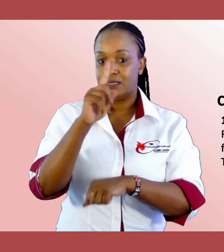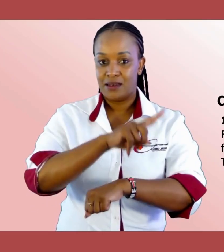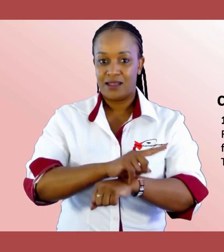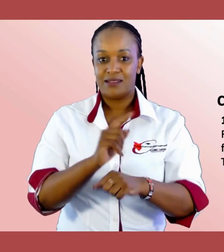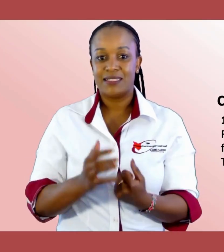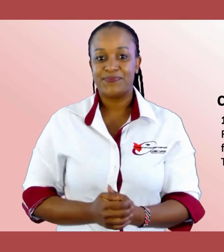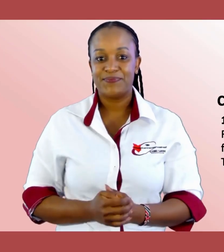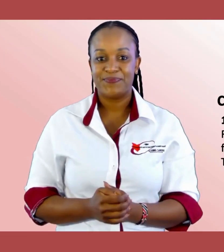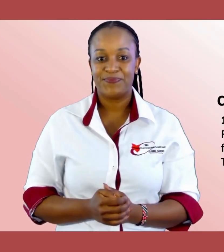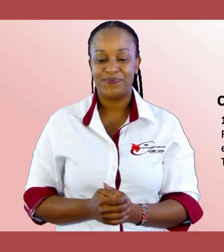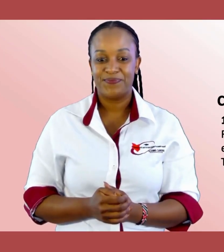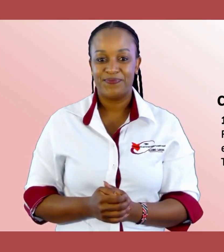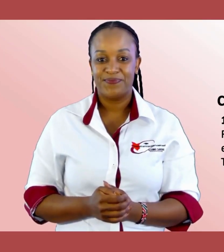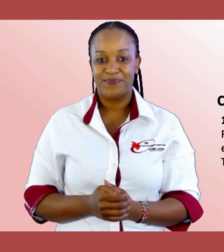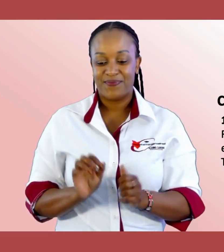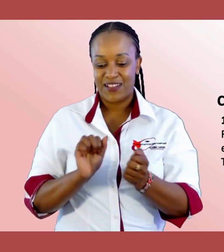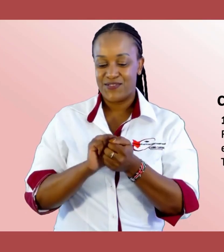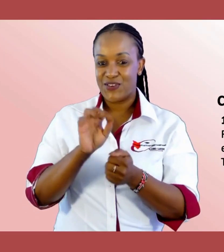days.